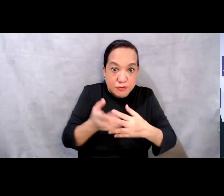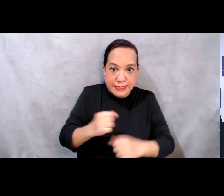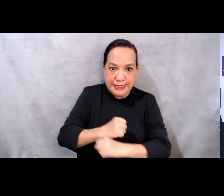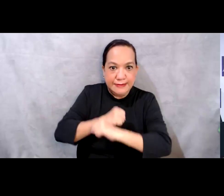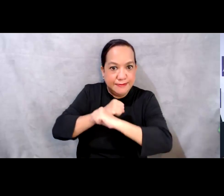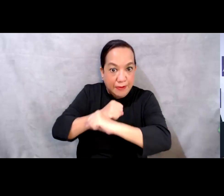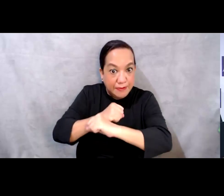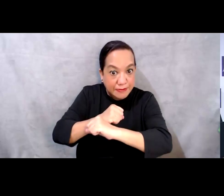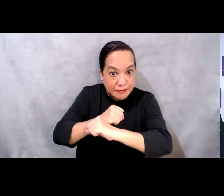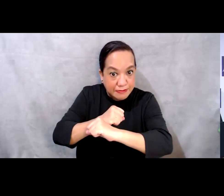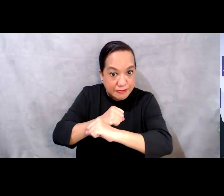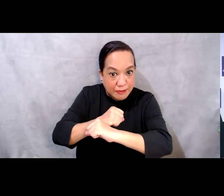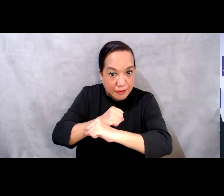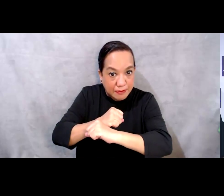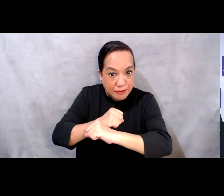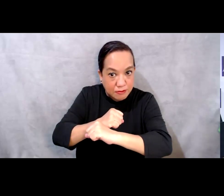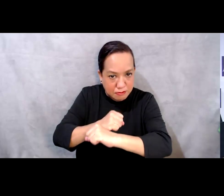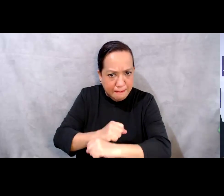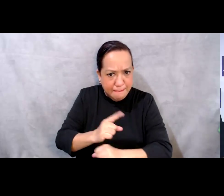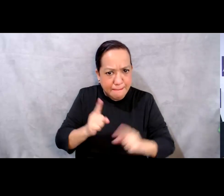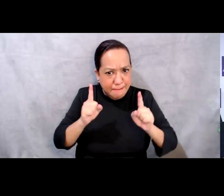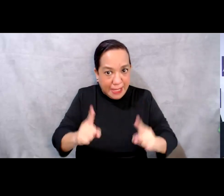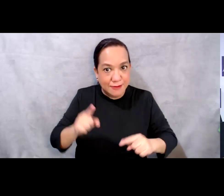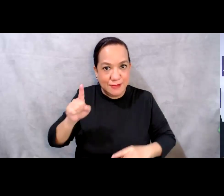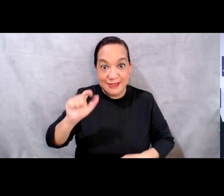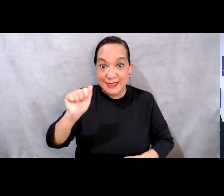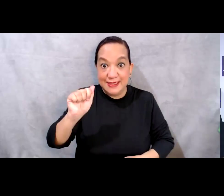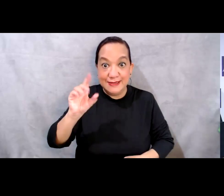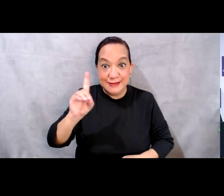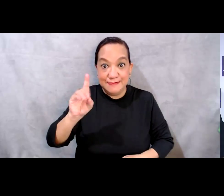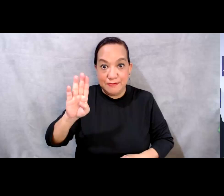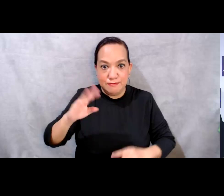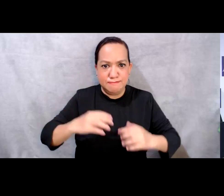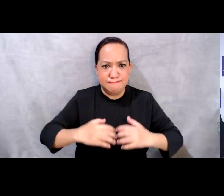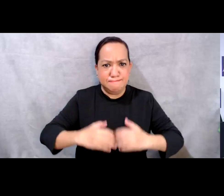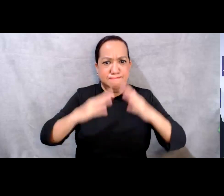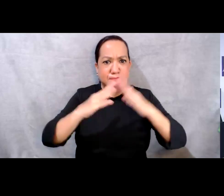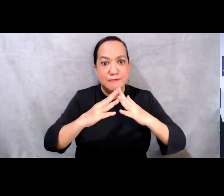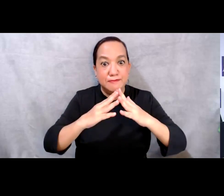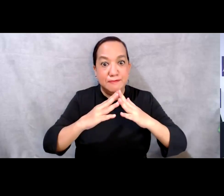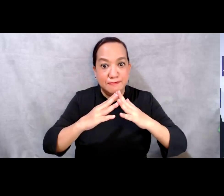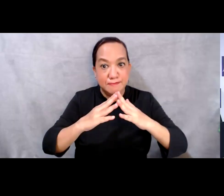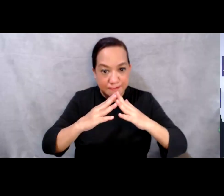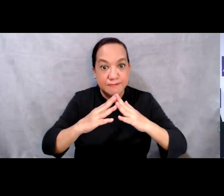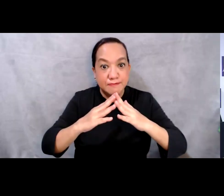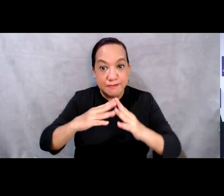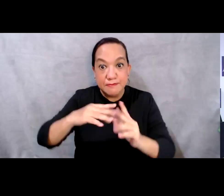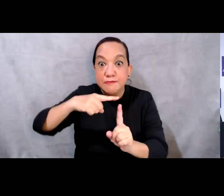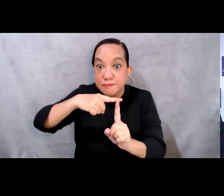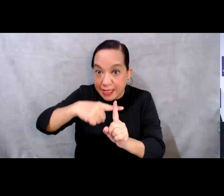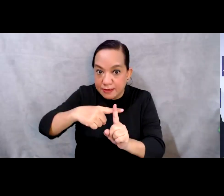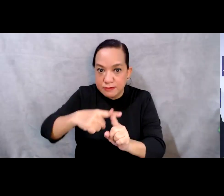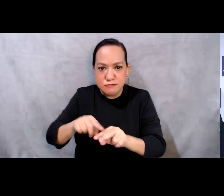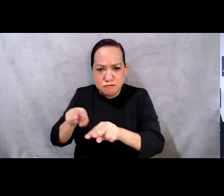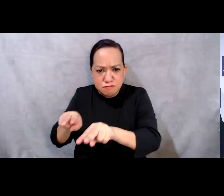ADB stays on the lane by complying its own standards, so